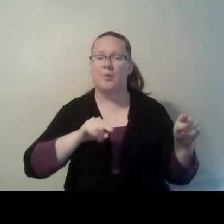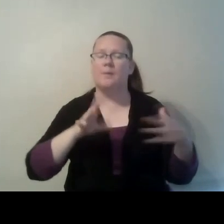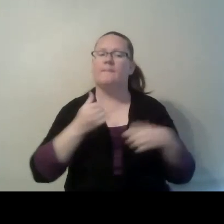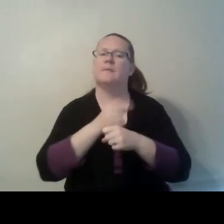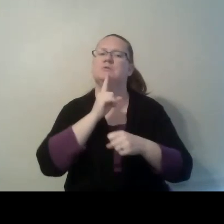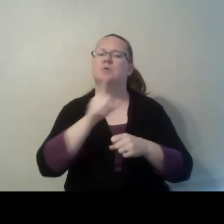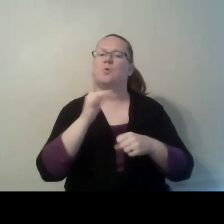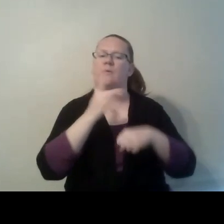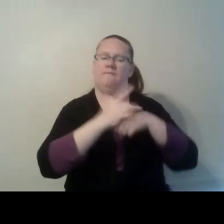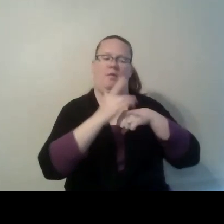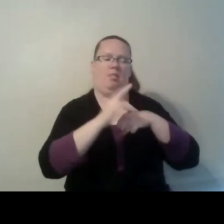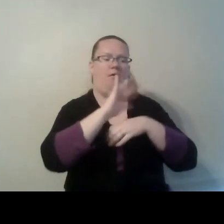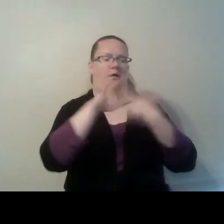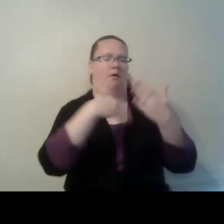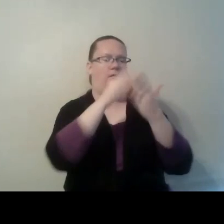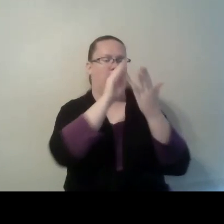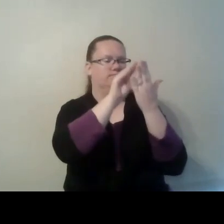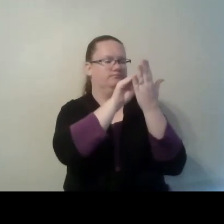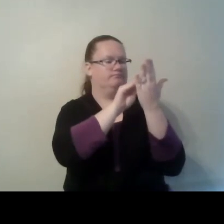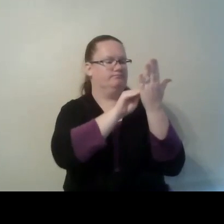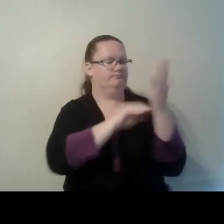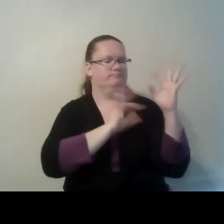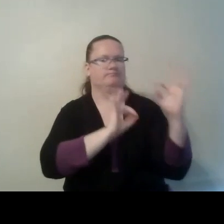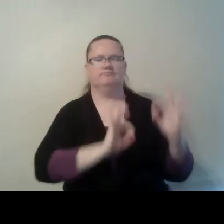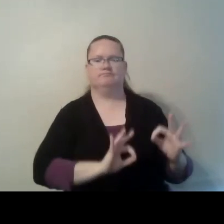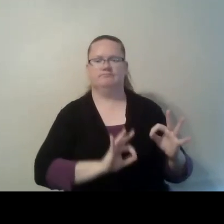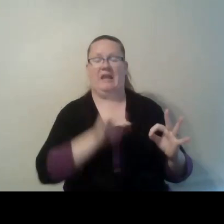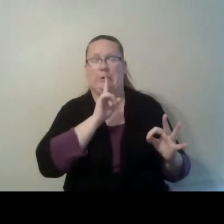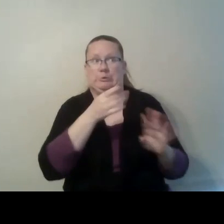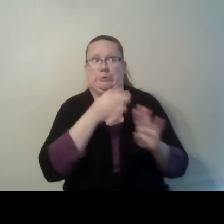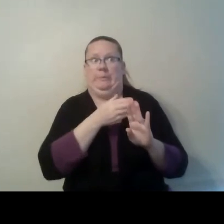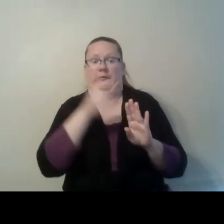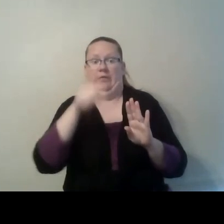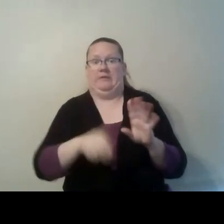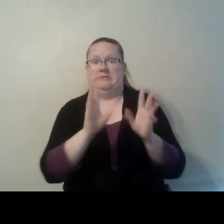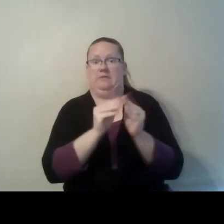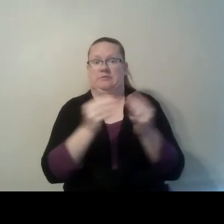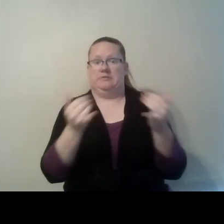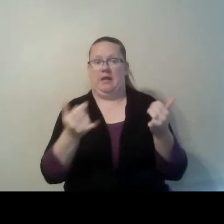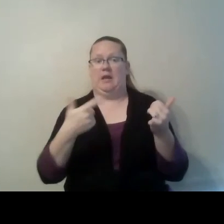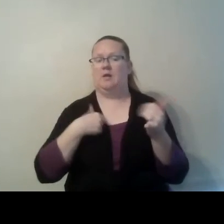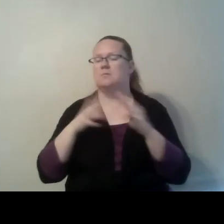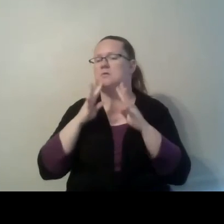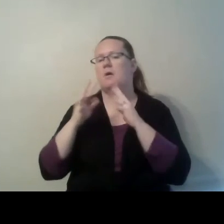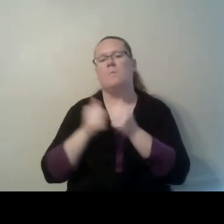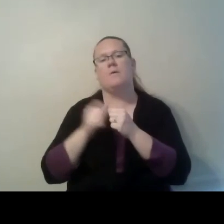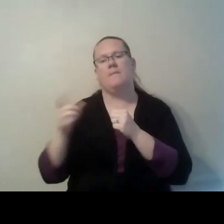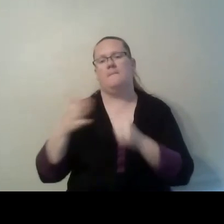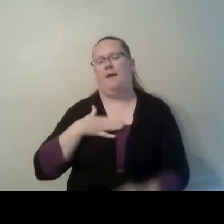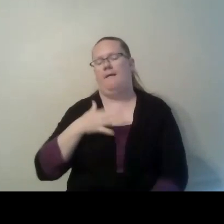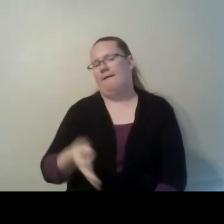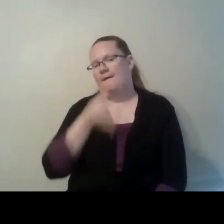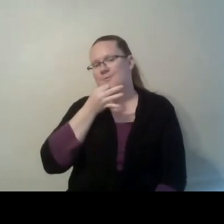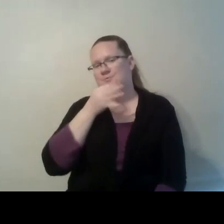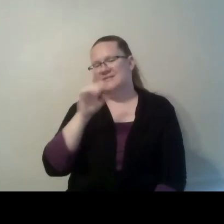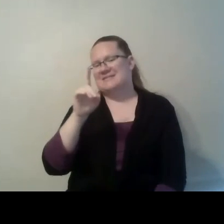those gaps. Matter of fact, right before we came on this video chat today, I was talking with my data expert, and